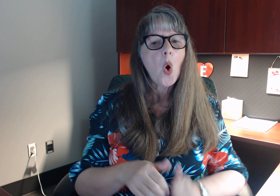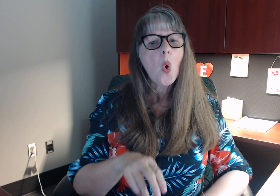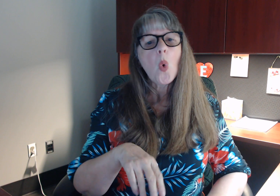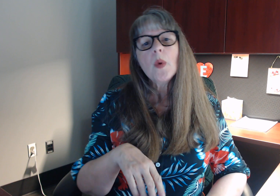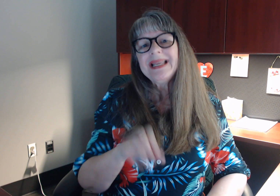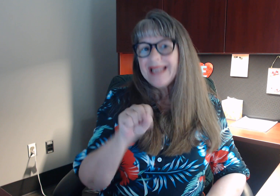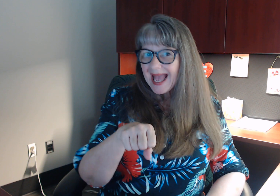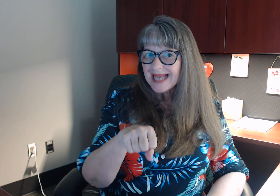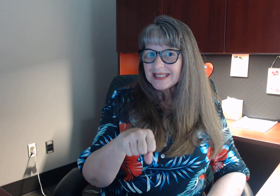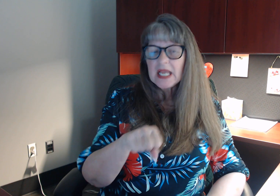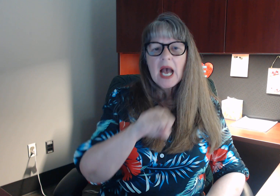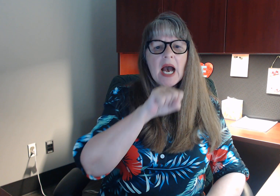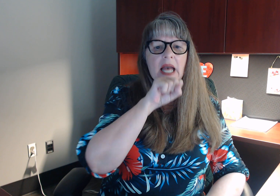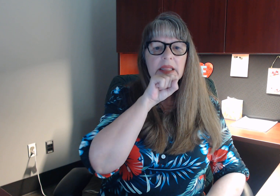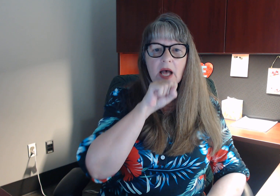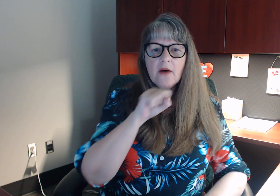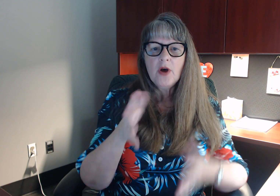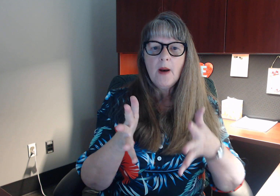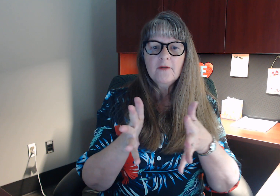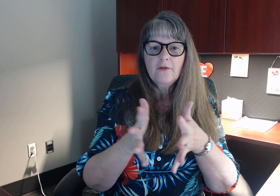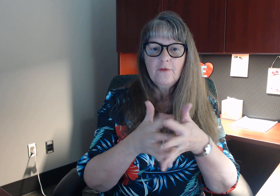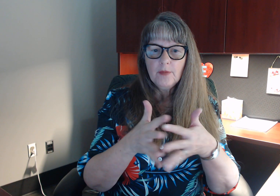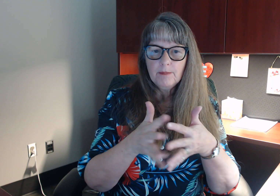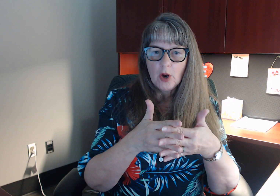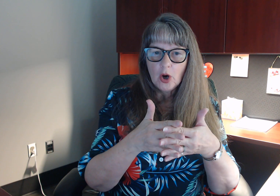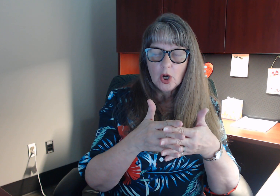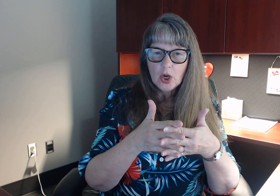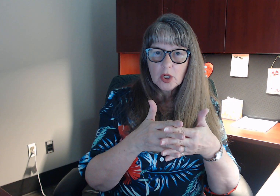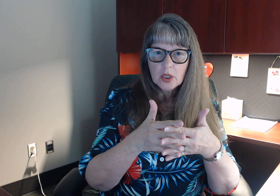Oh, yes. I love football,